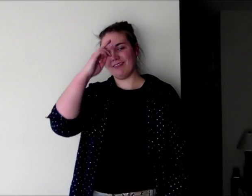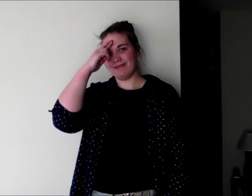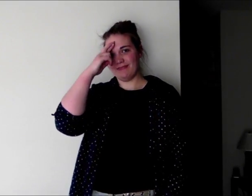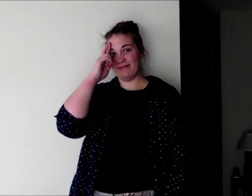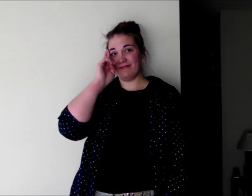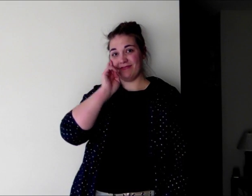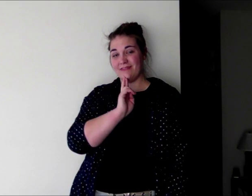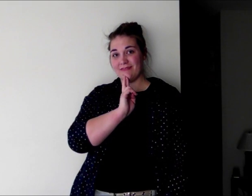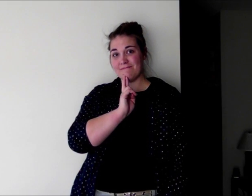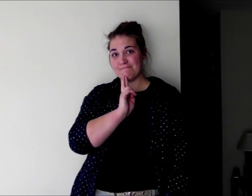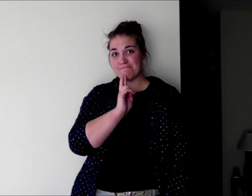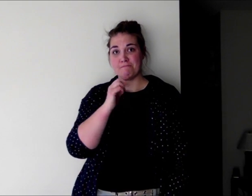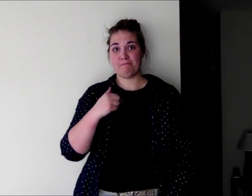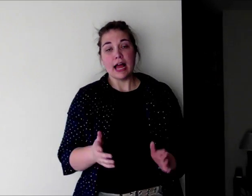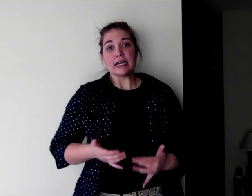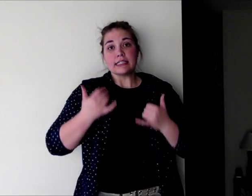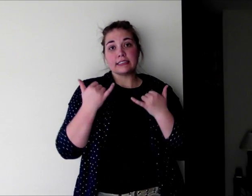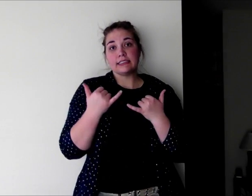Miss Rachel.